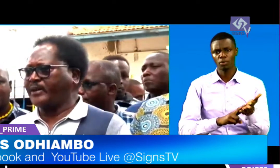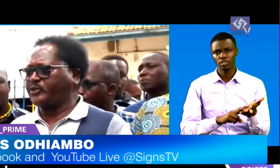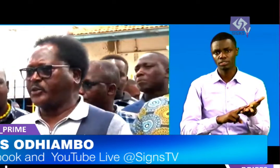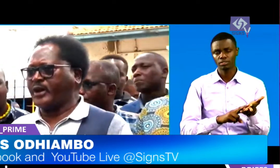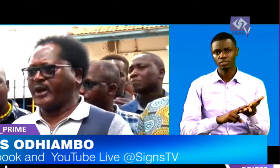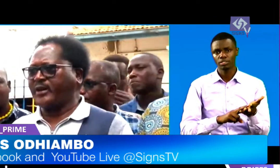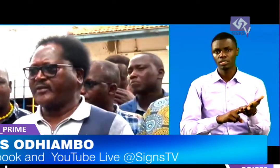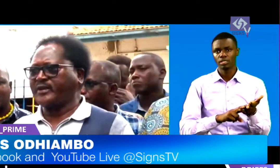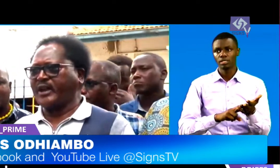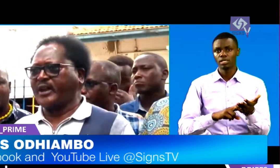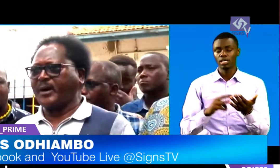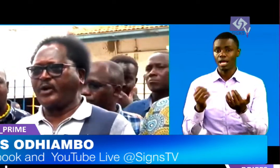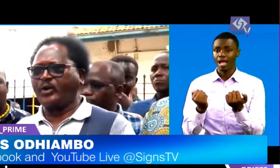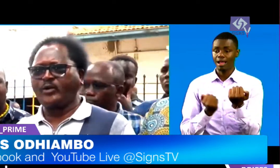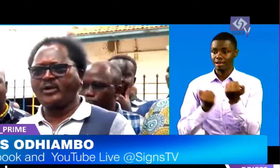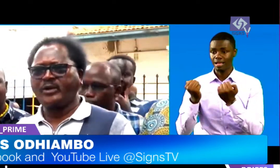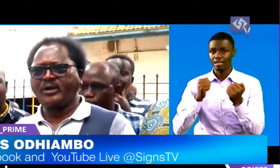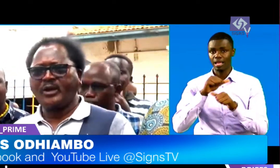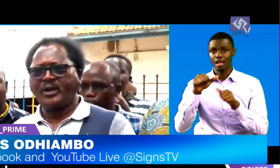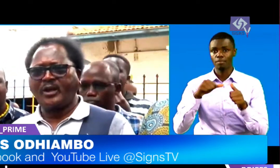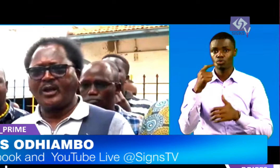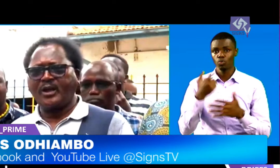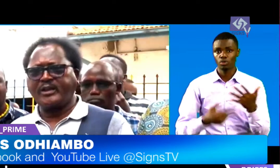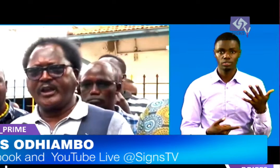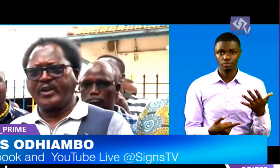ama habari juu ya yale ambayo